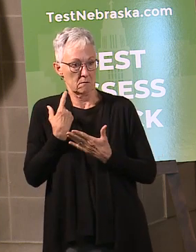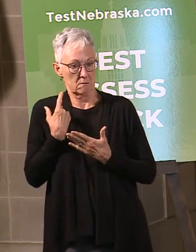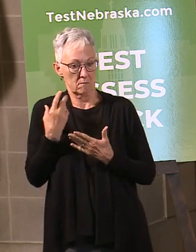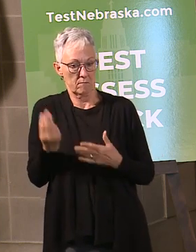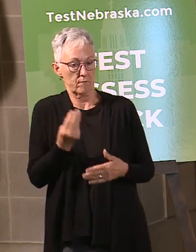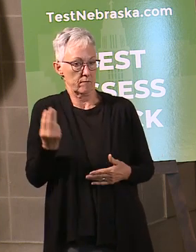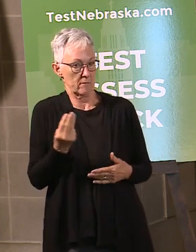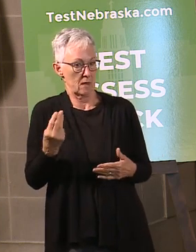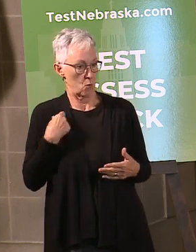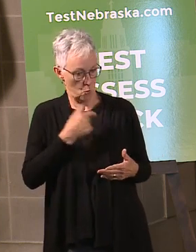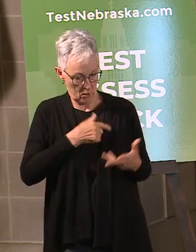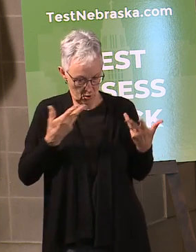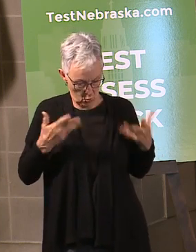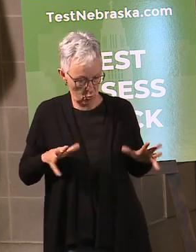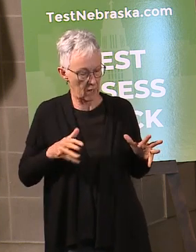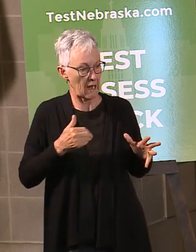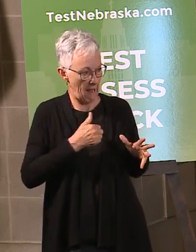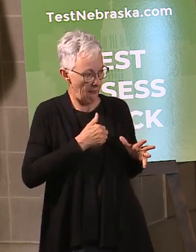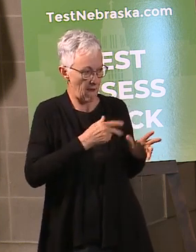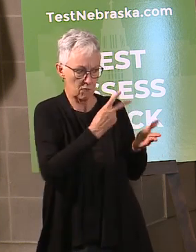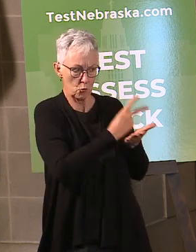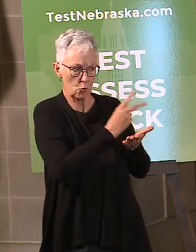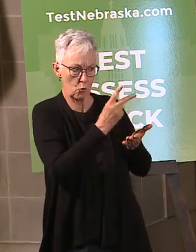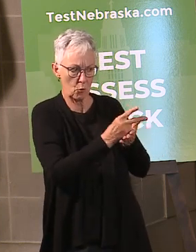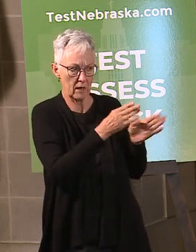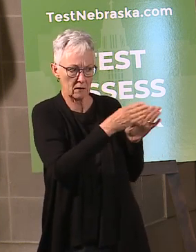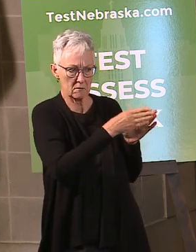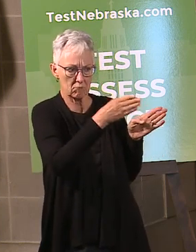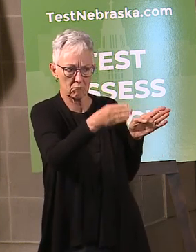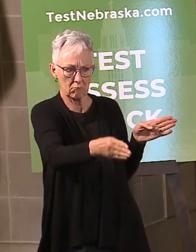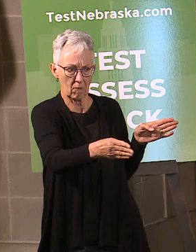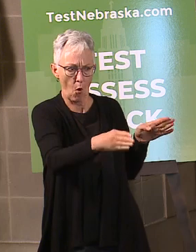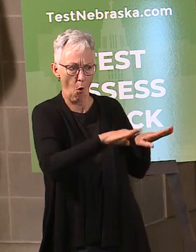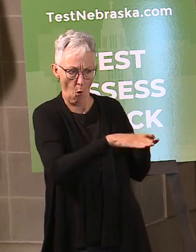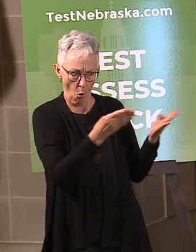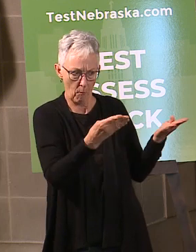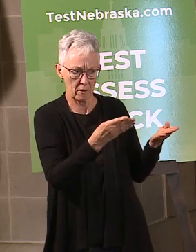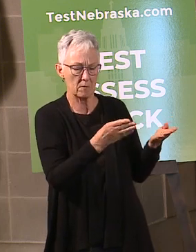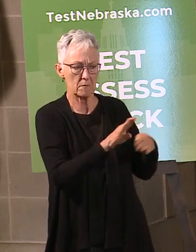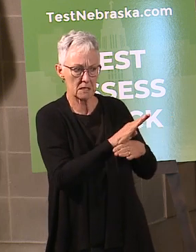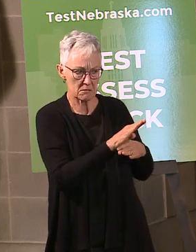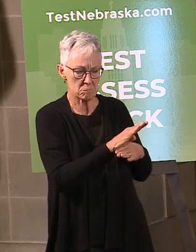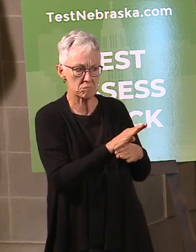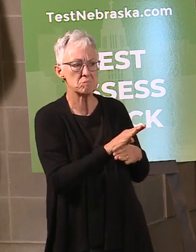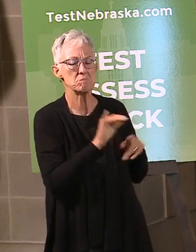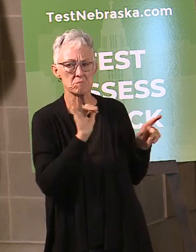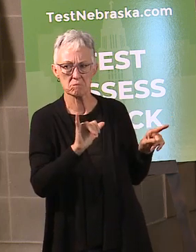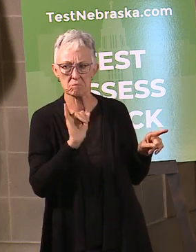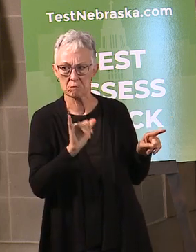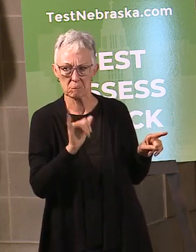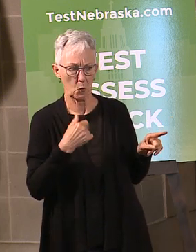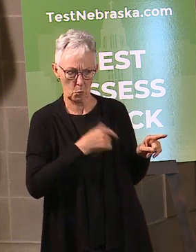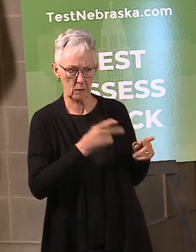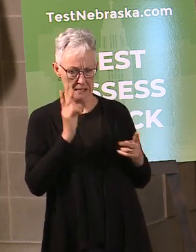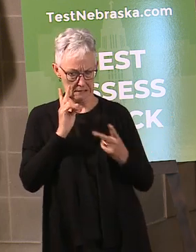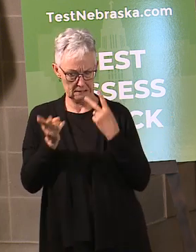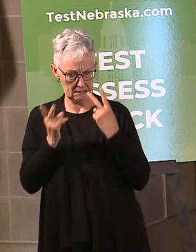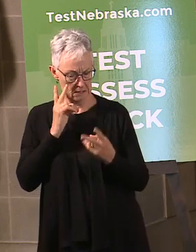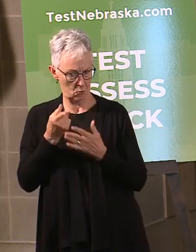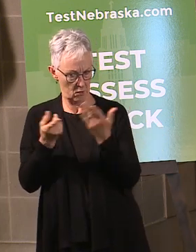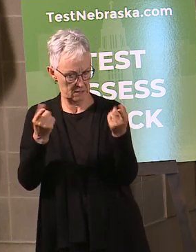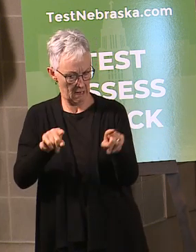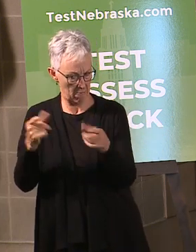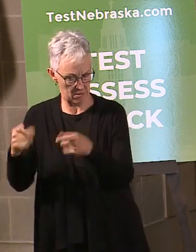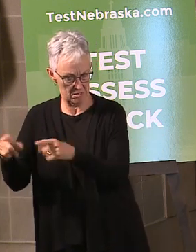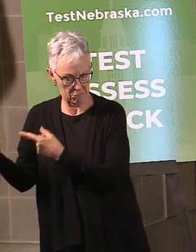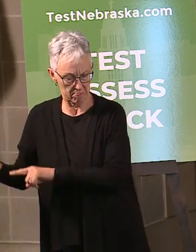where we're now talking about our DHMs for June. So we are turning this around in really pretty quick manner to